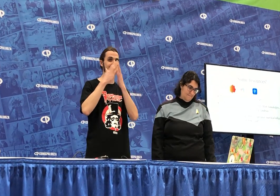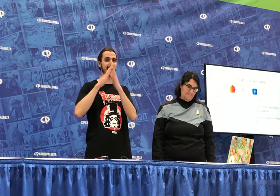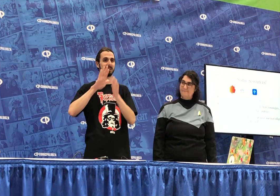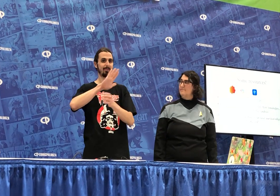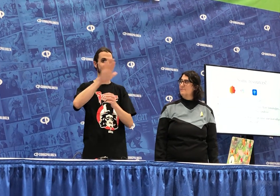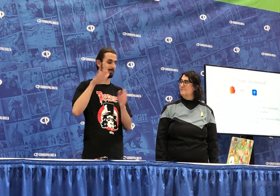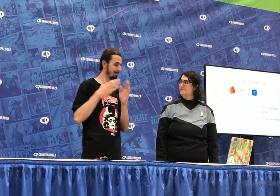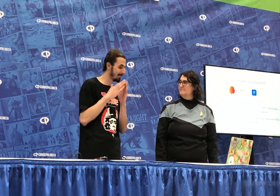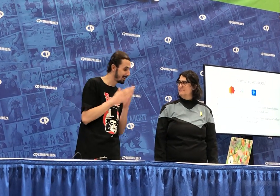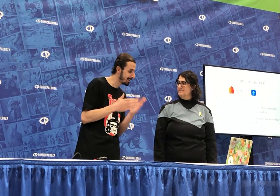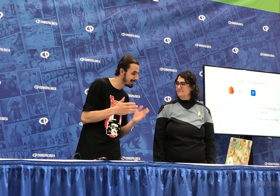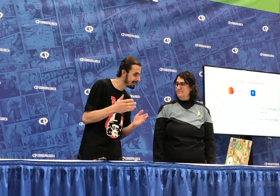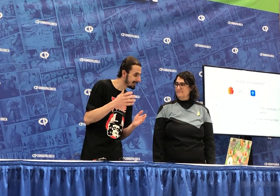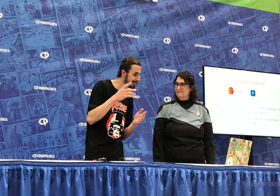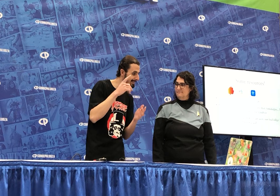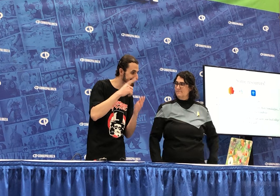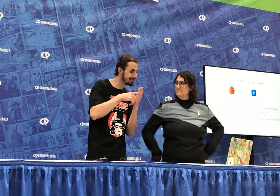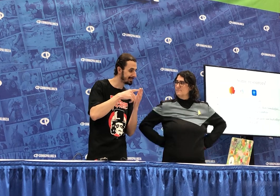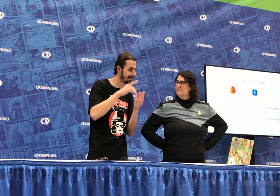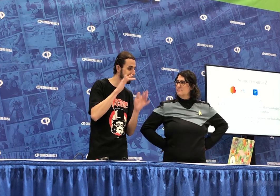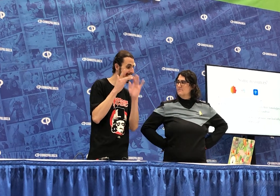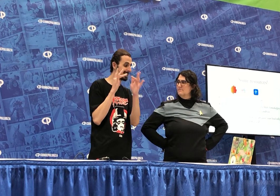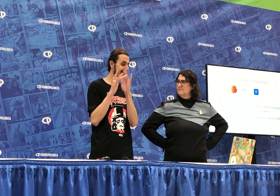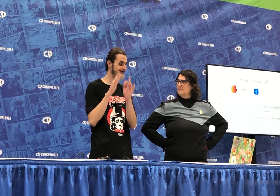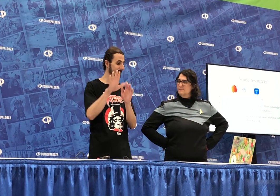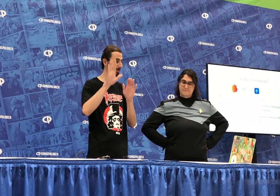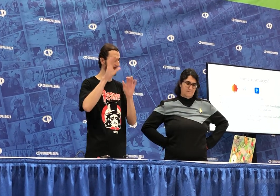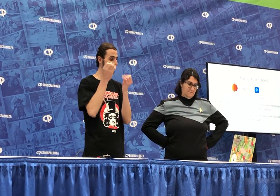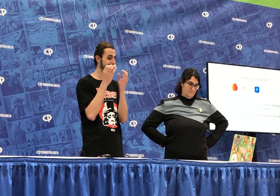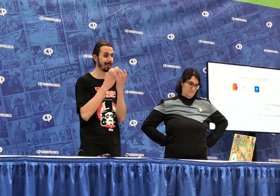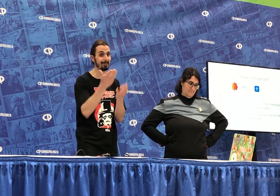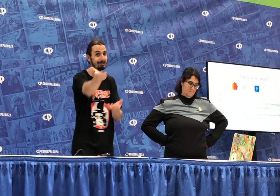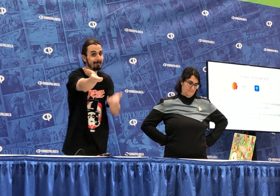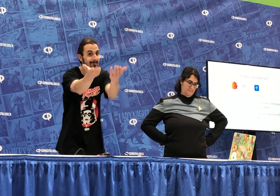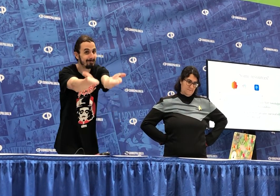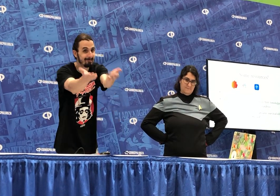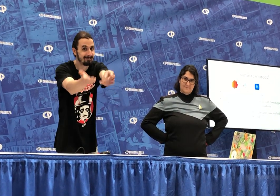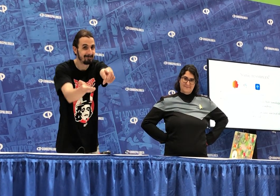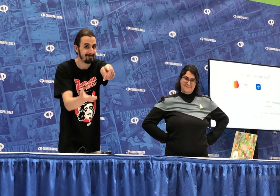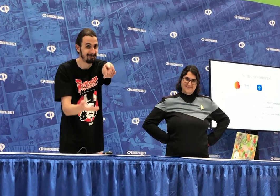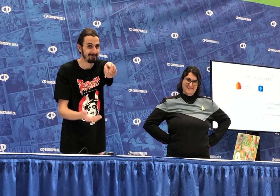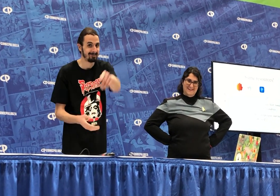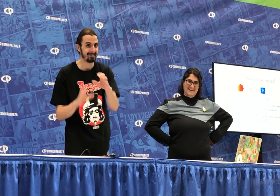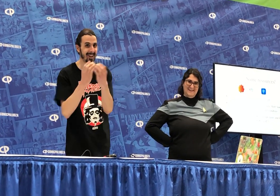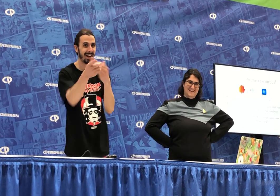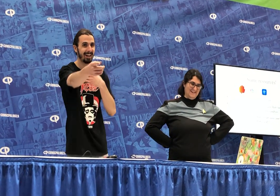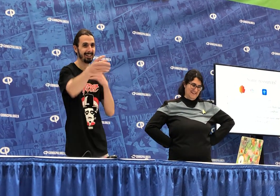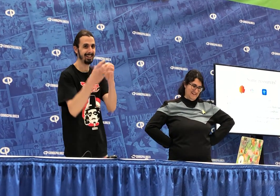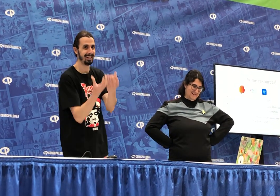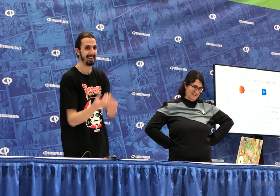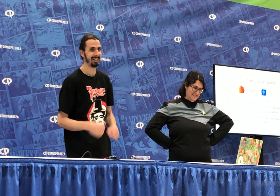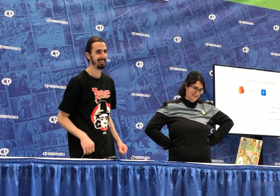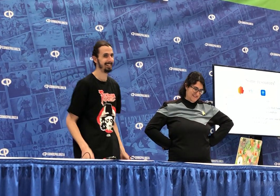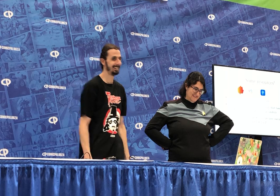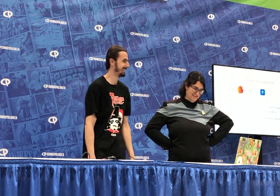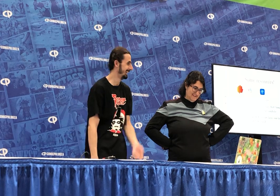And then of course in your community, check out, online if there might be sign language classes near you. I mean, Lael here is a professor, you could take some of her